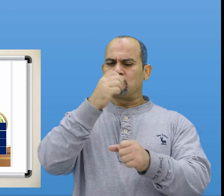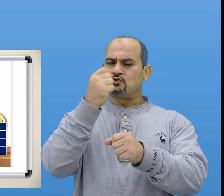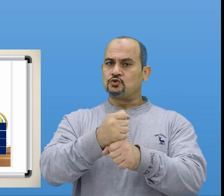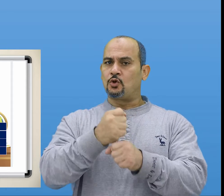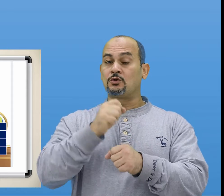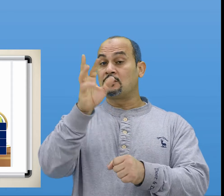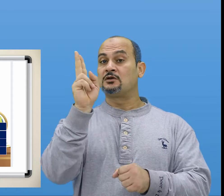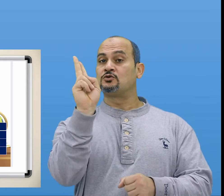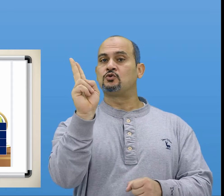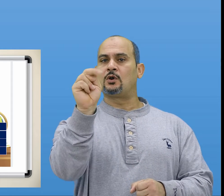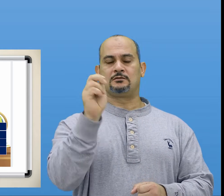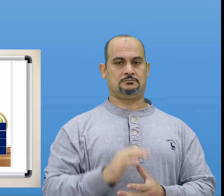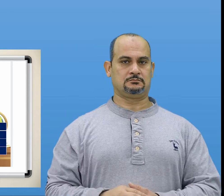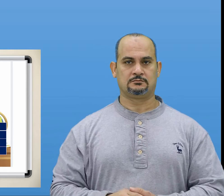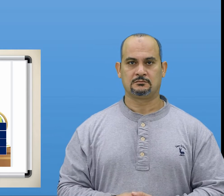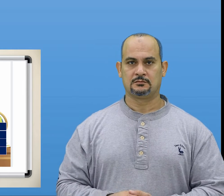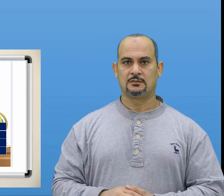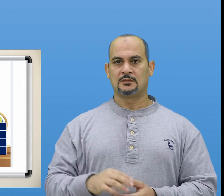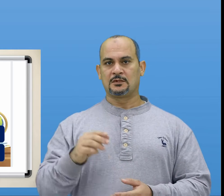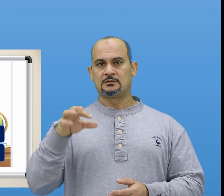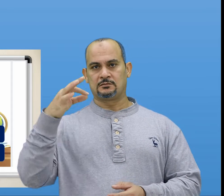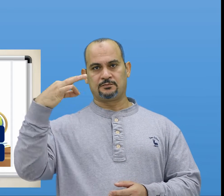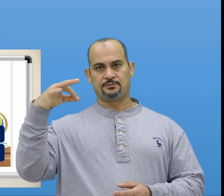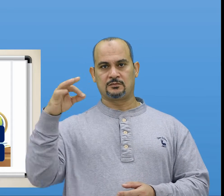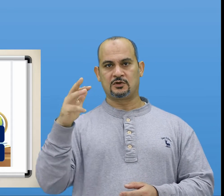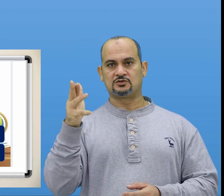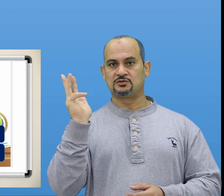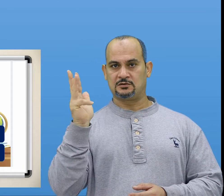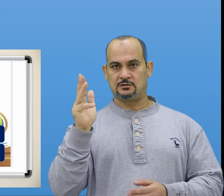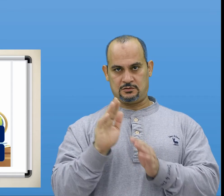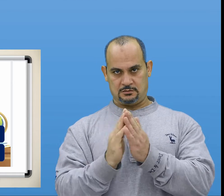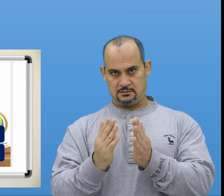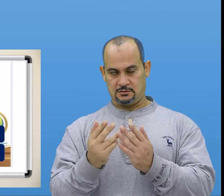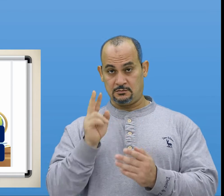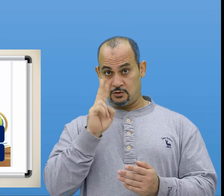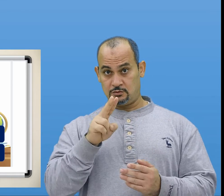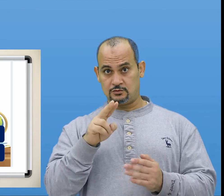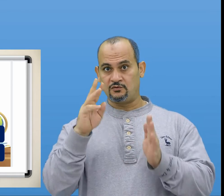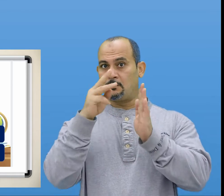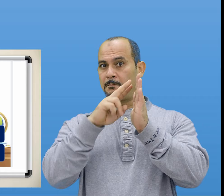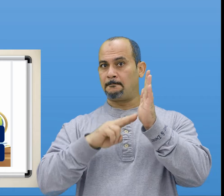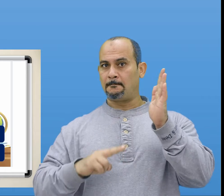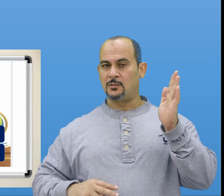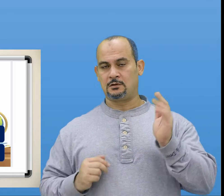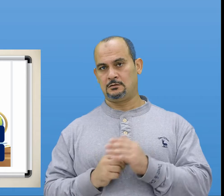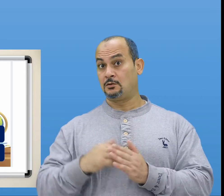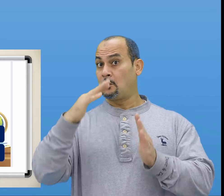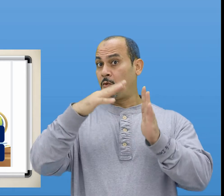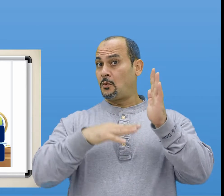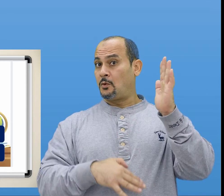So let's start with the first picture here. So we have a picture of a man wearing or having a